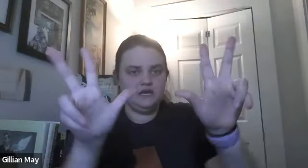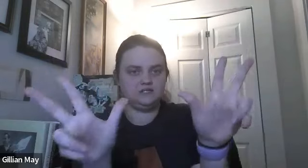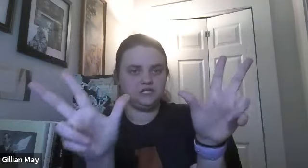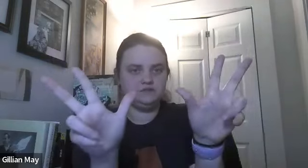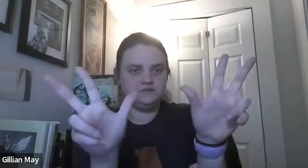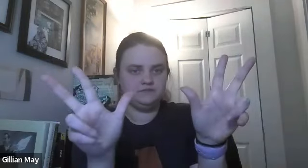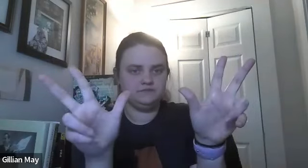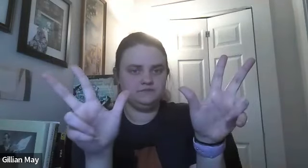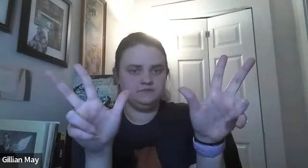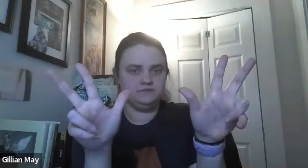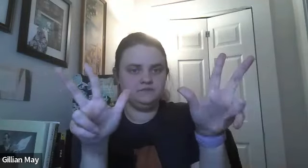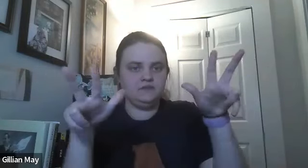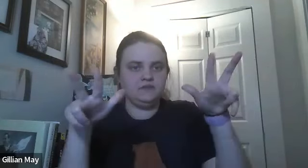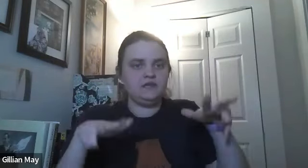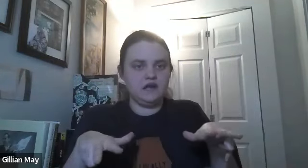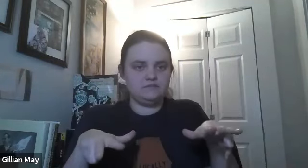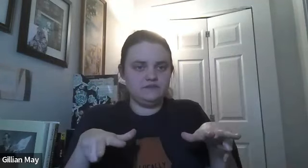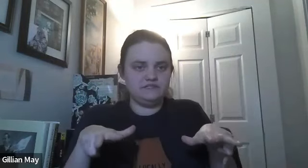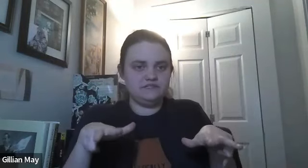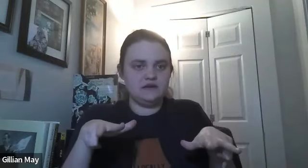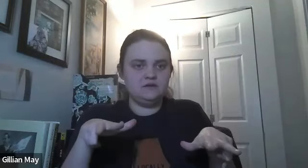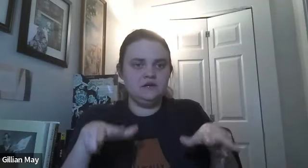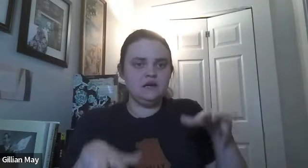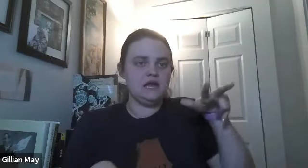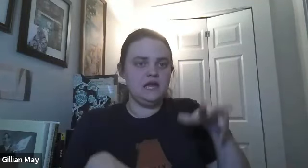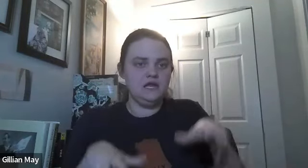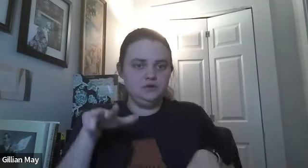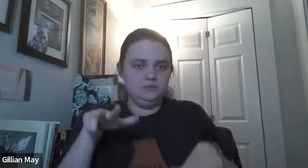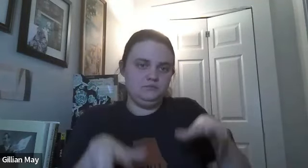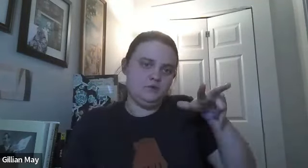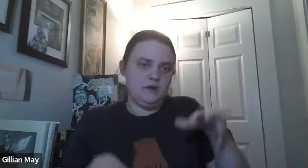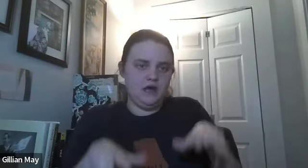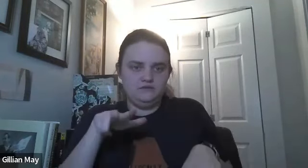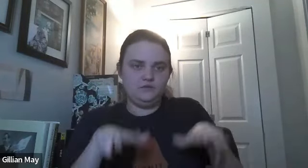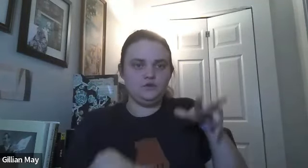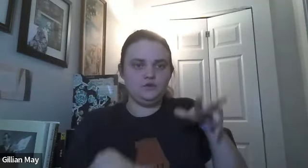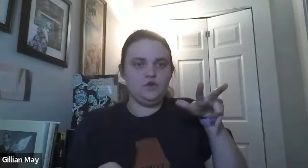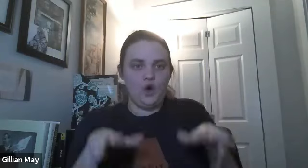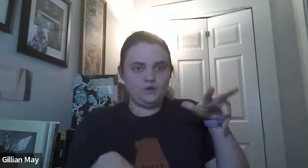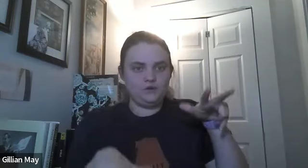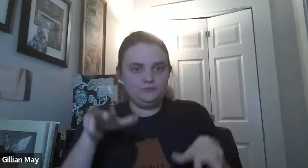hand shapes. You're going to have them facing down and you go back and forth. Awkward.